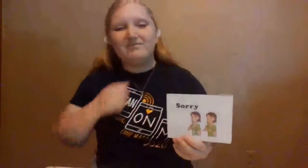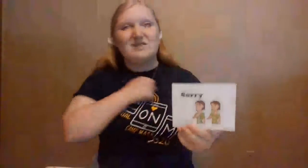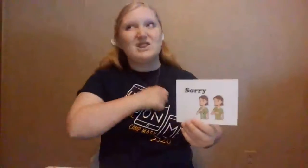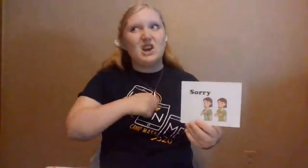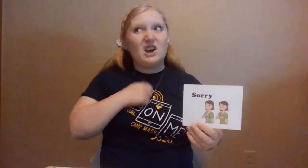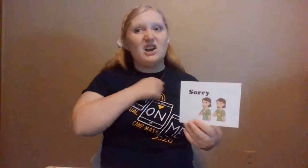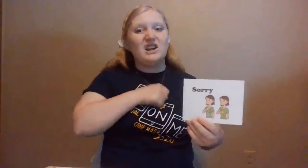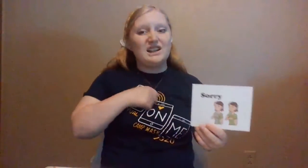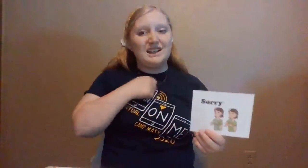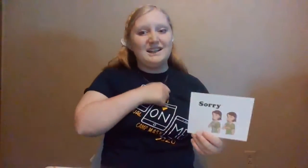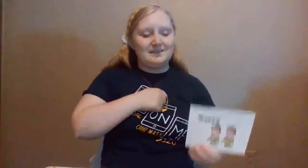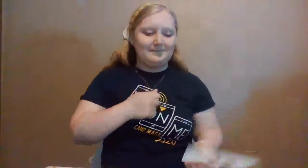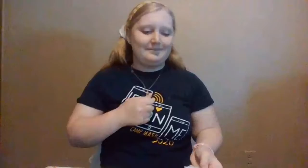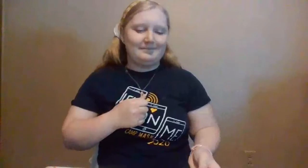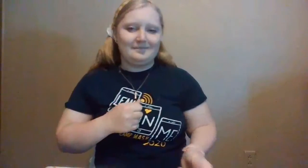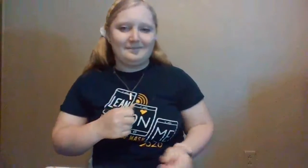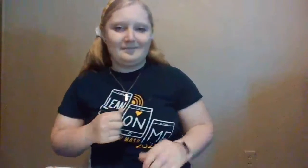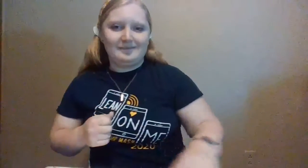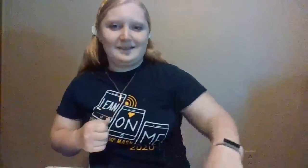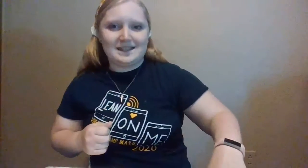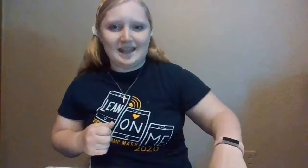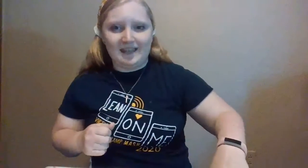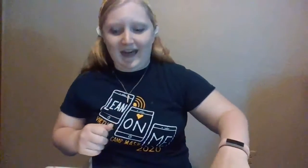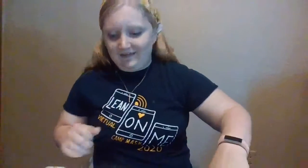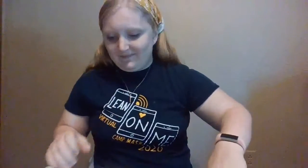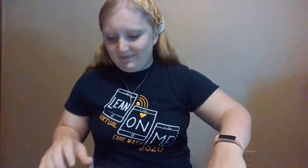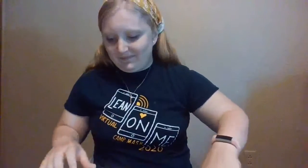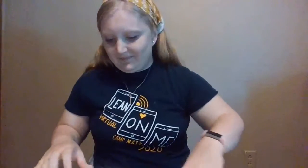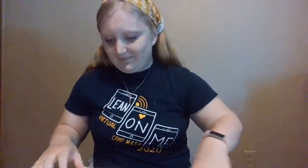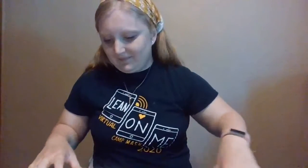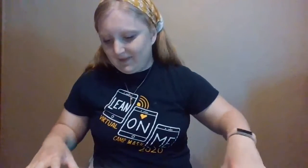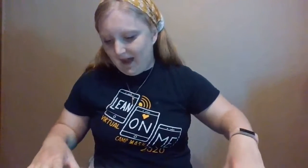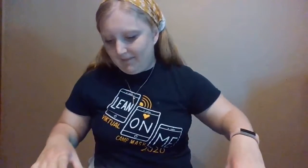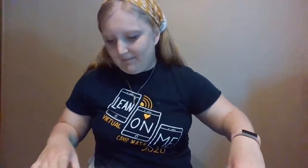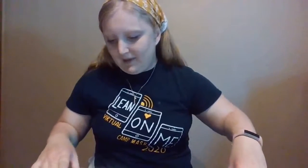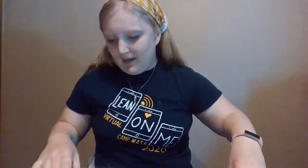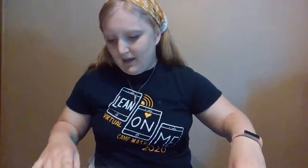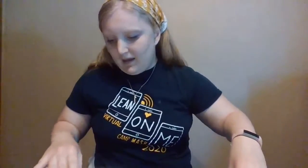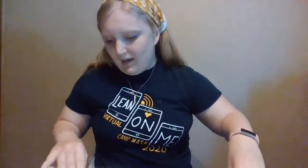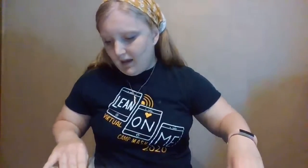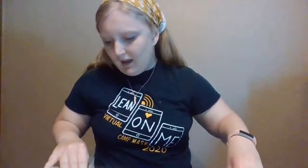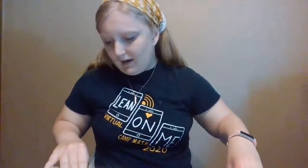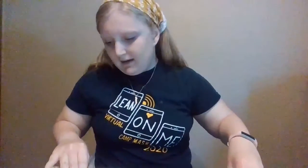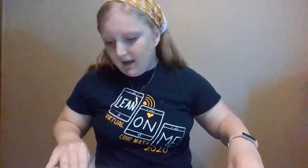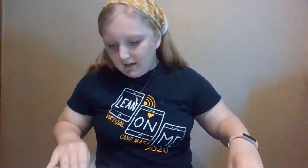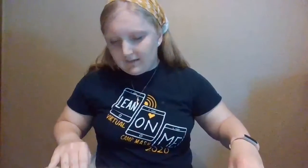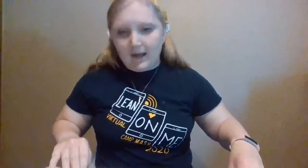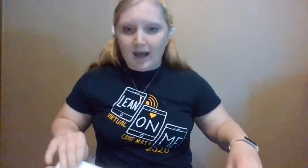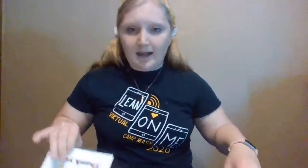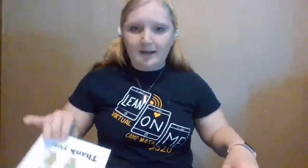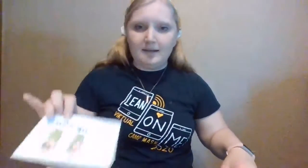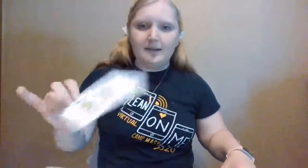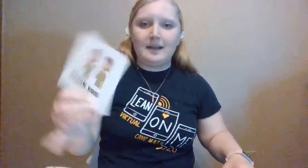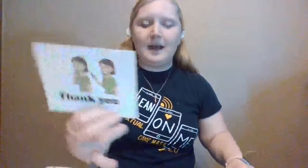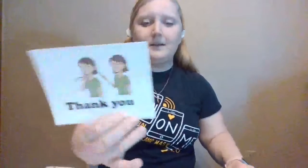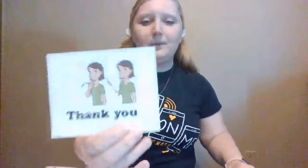Sorry. Just like that. Okay. And our next sign is the sign